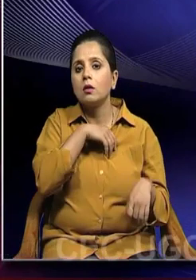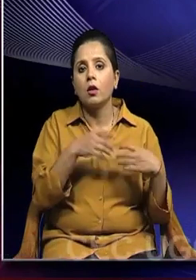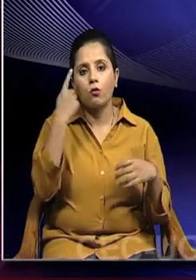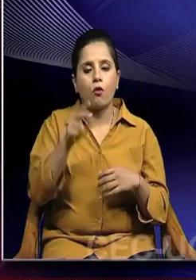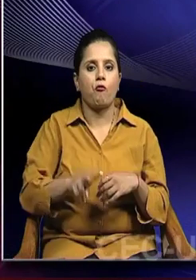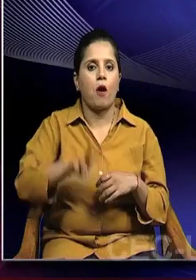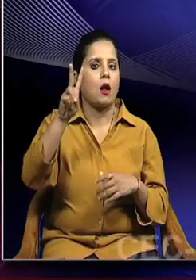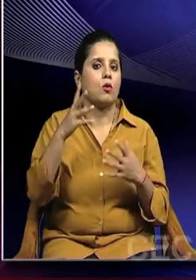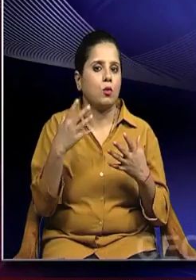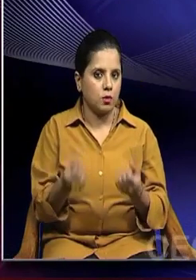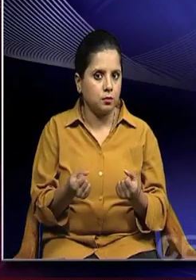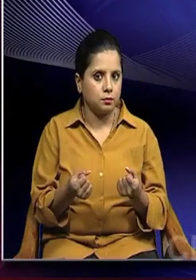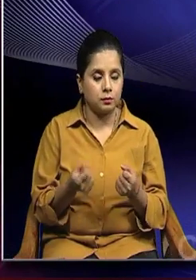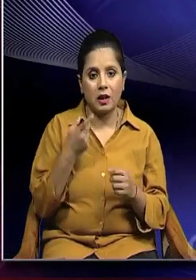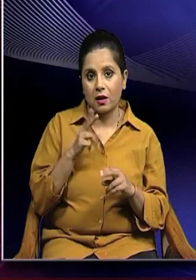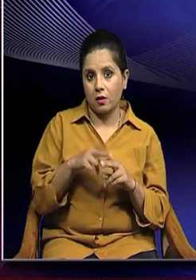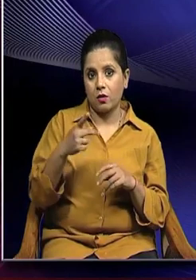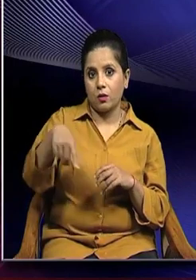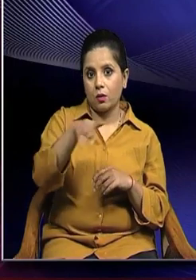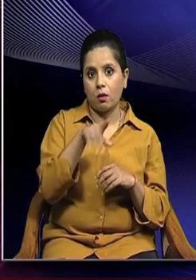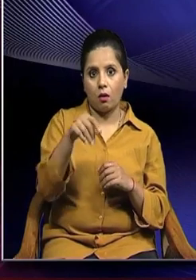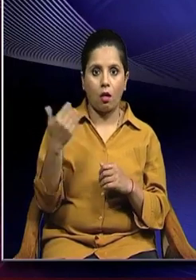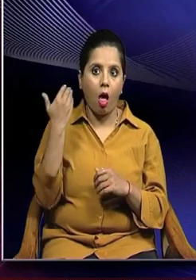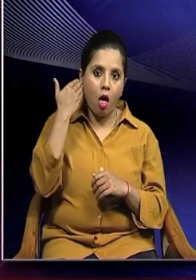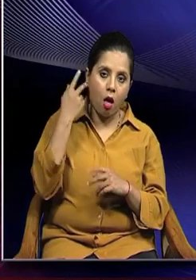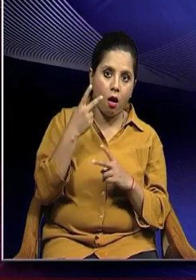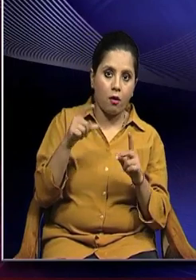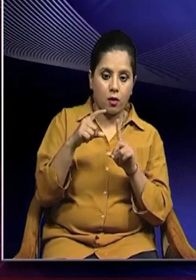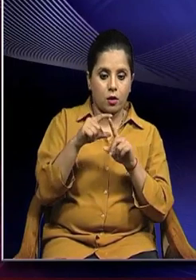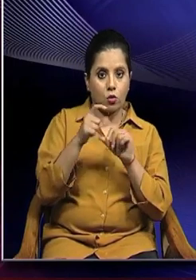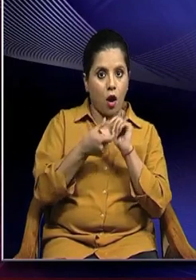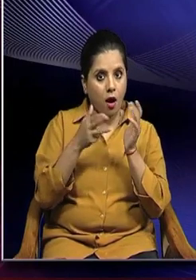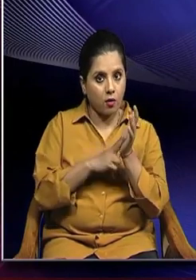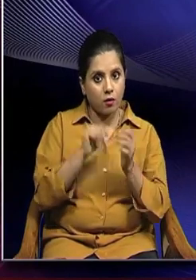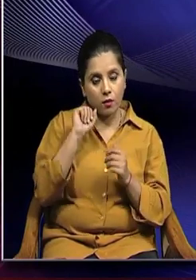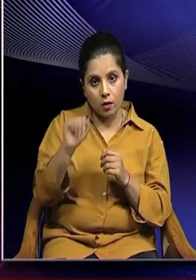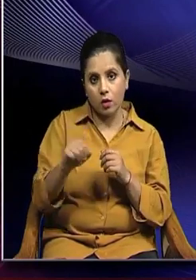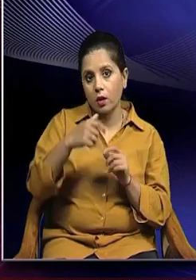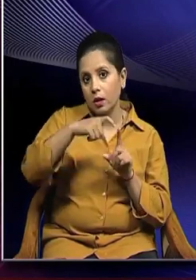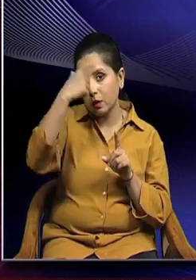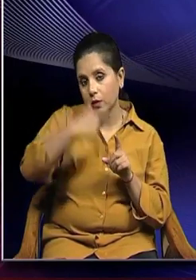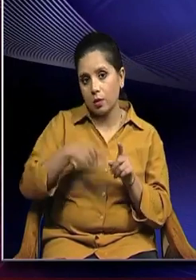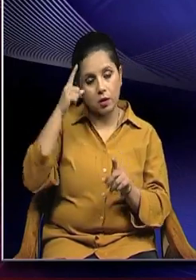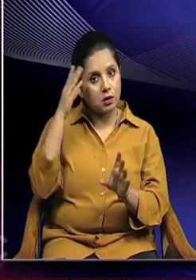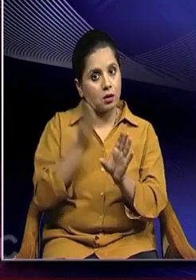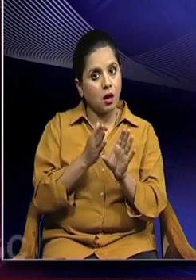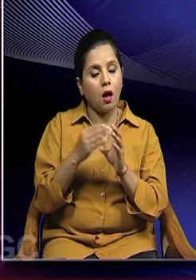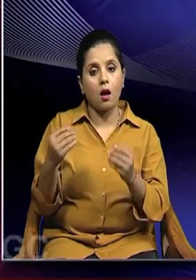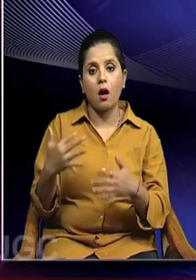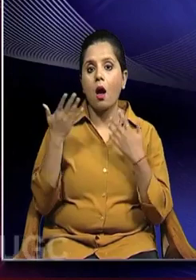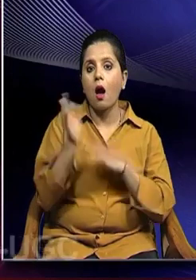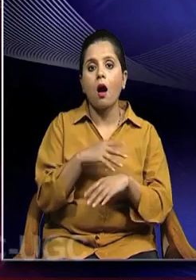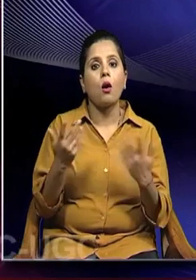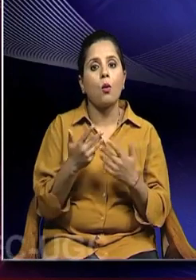values. So, if you are under the influence of Darwin, the discipline of psychology was also influenced by